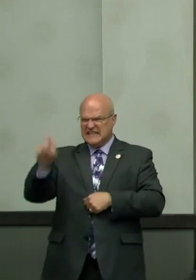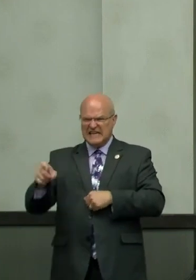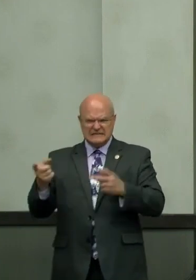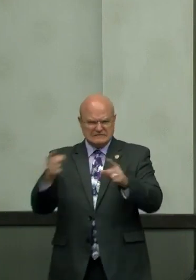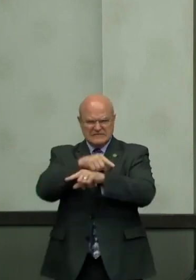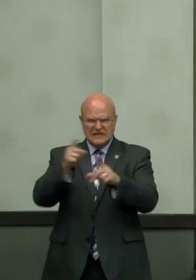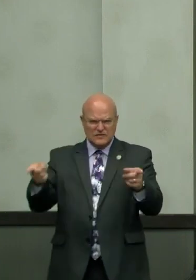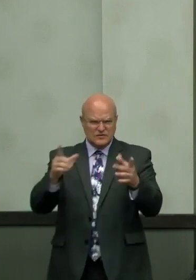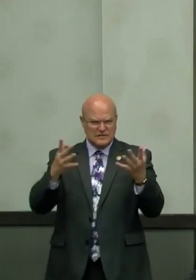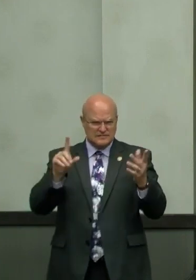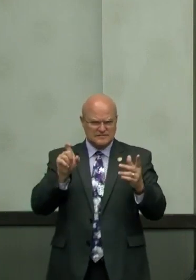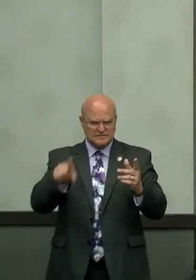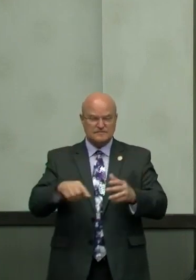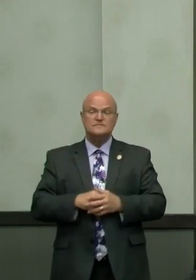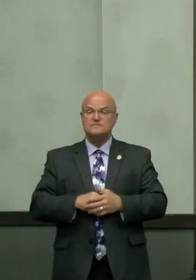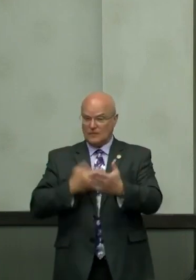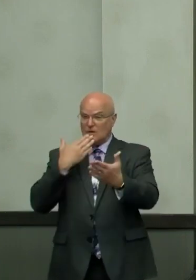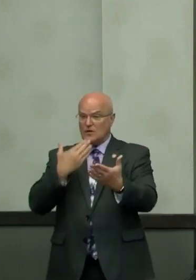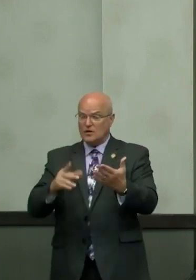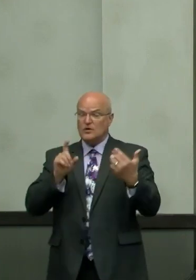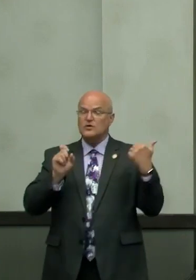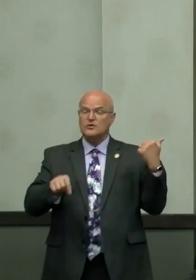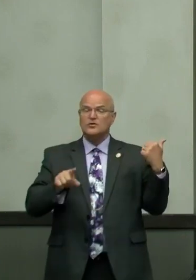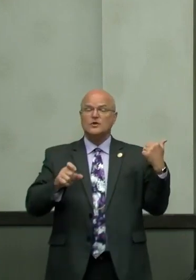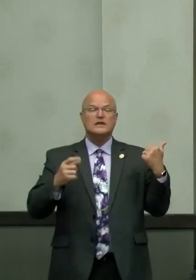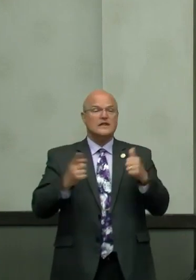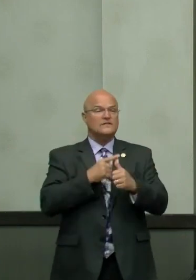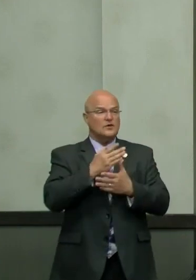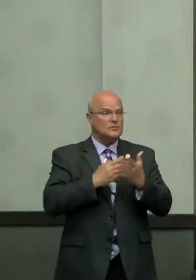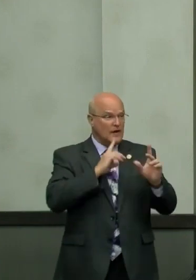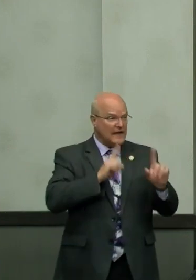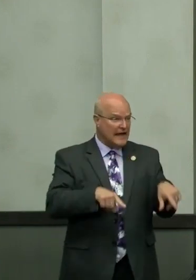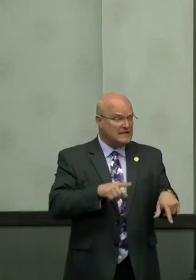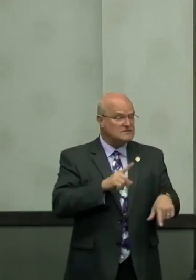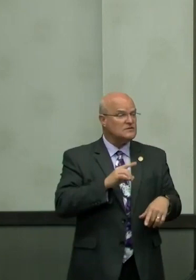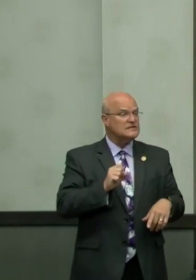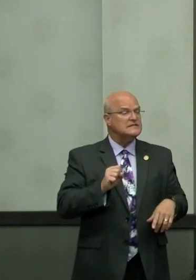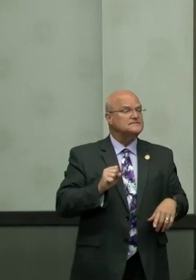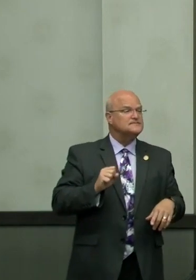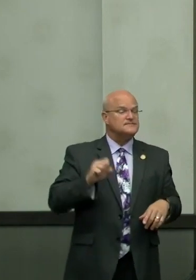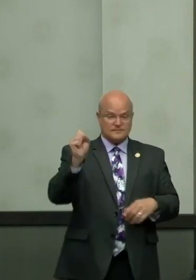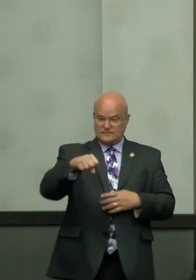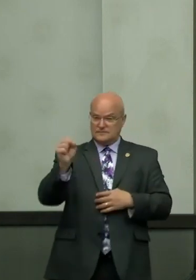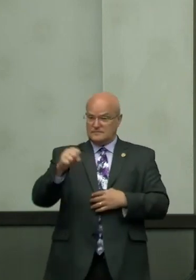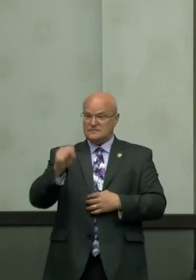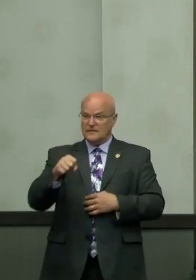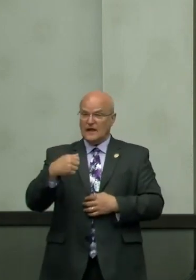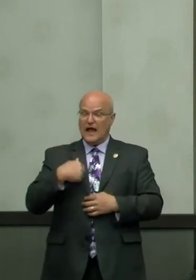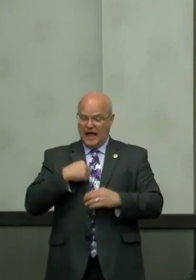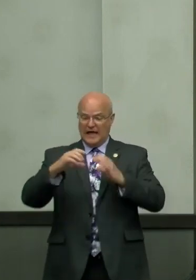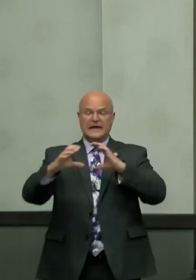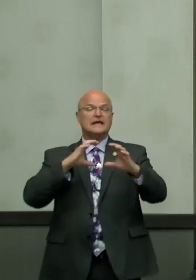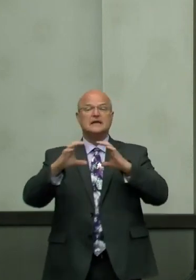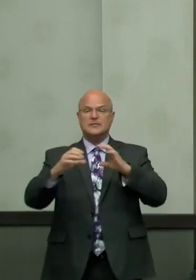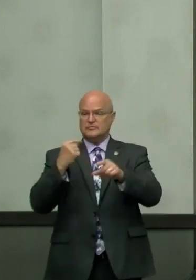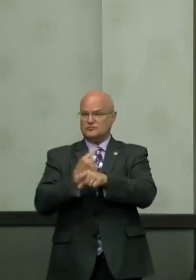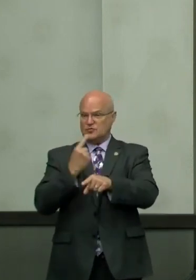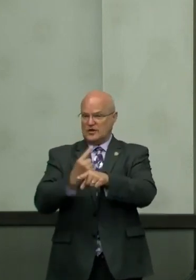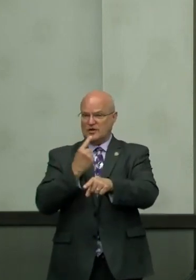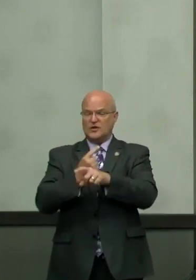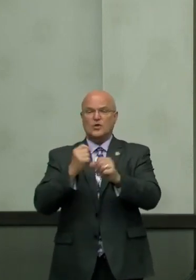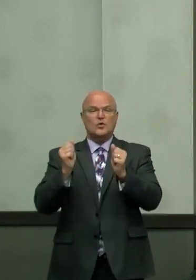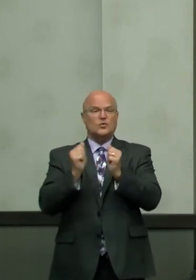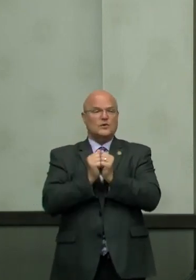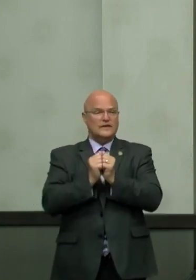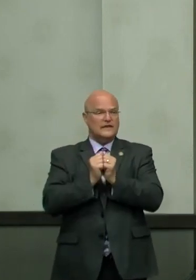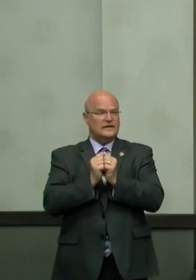versa? Very good question. And the first part of the answer is yes, I communicate regularly